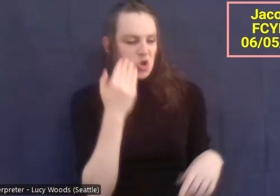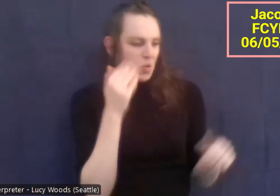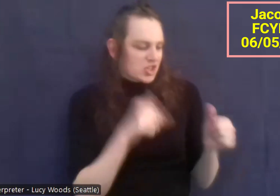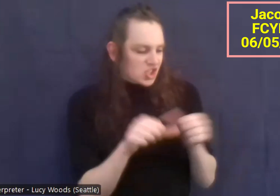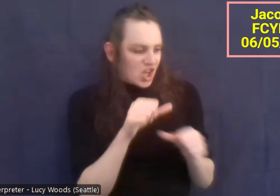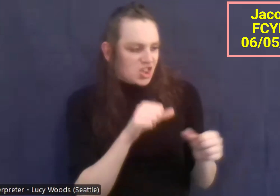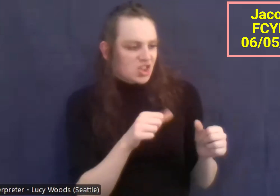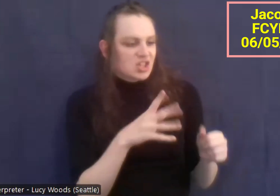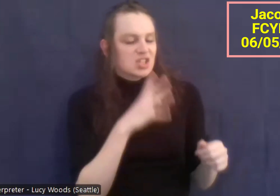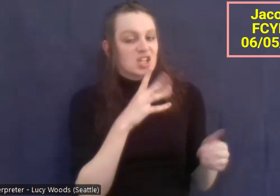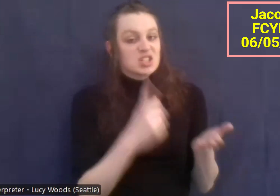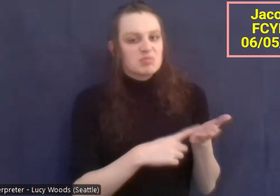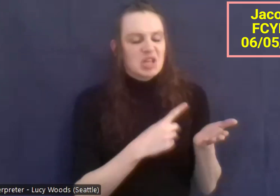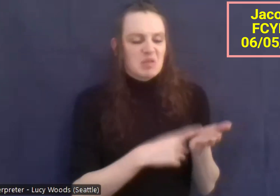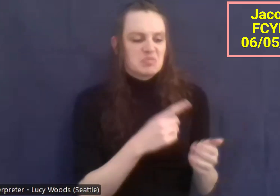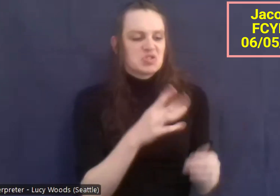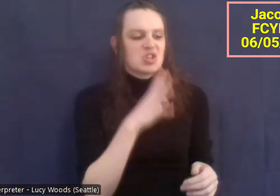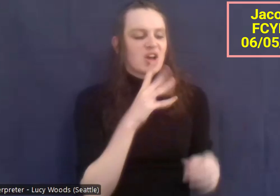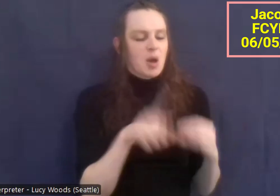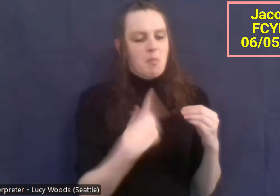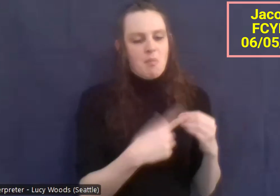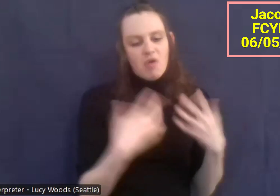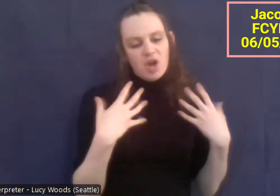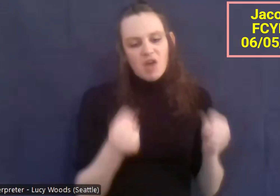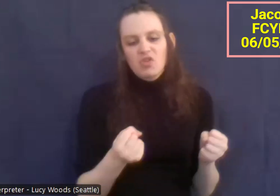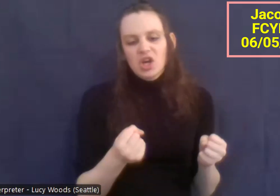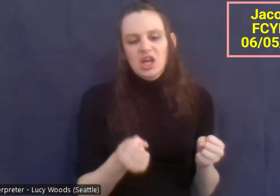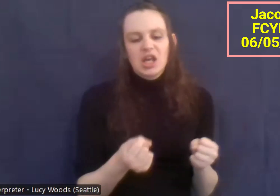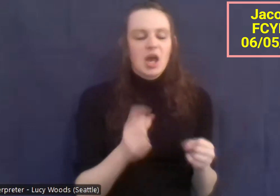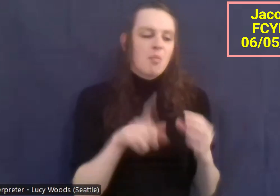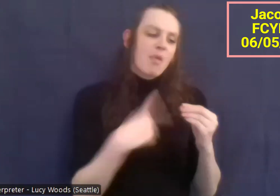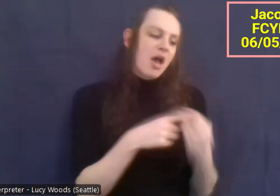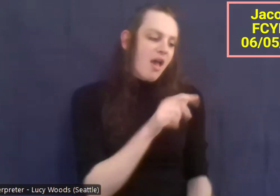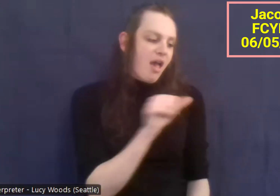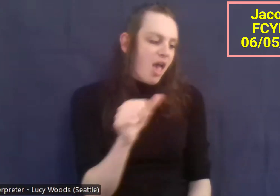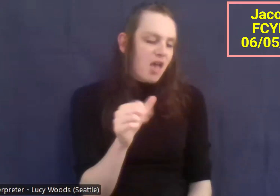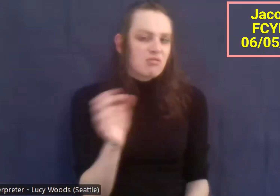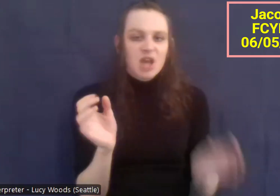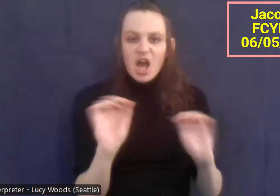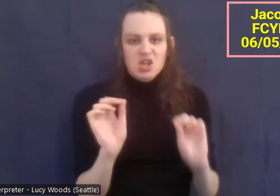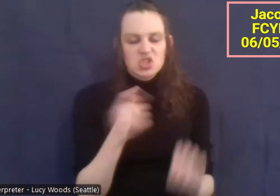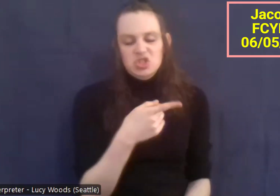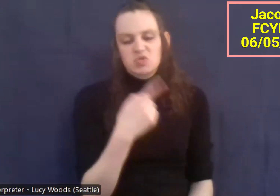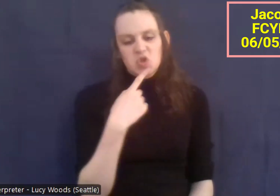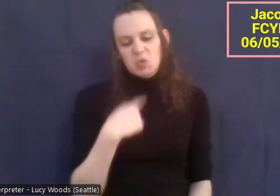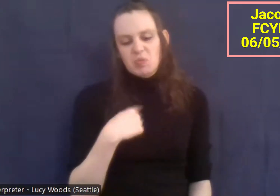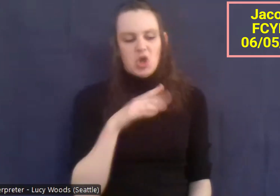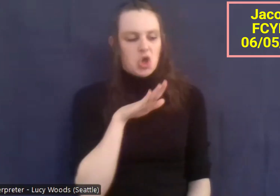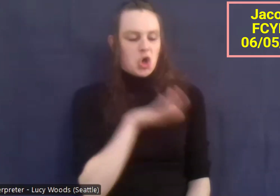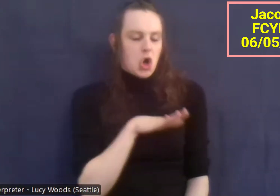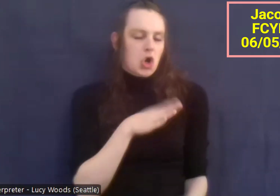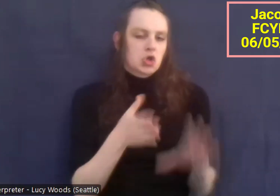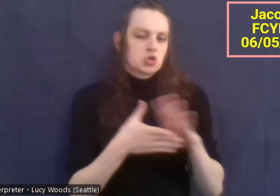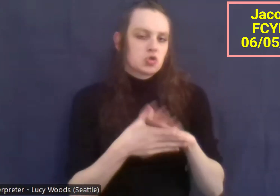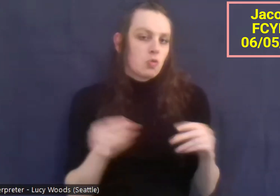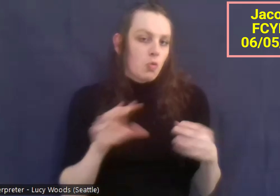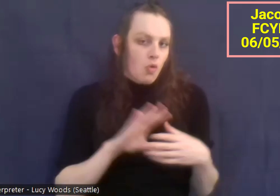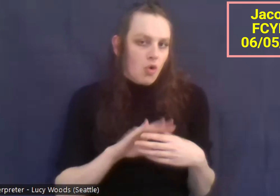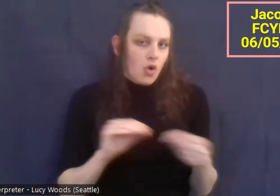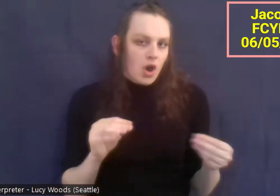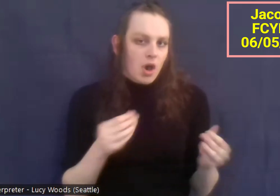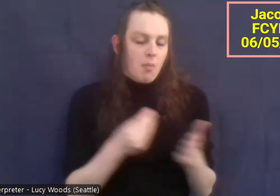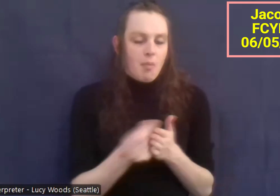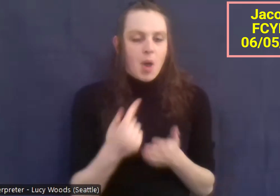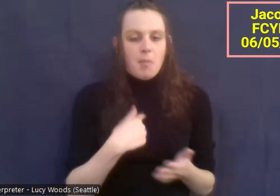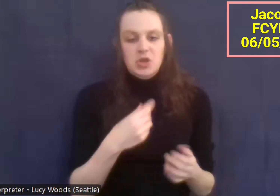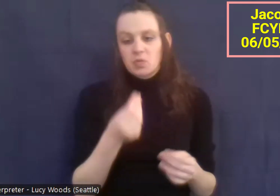me anything about recovery. She didn't try to sell me on the program. She just told me a little bit about her story, I guess, and bought me some food